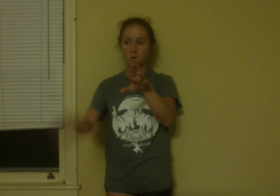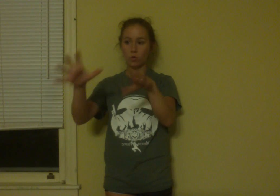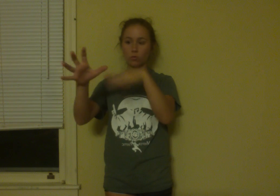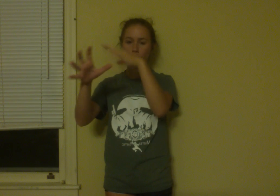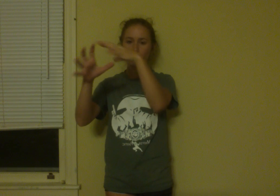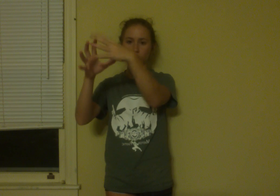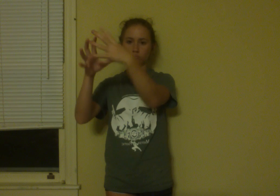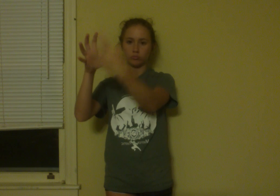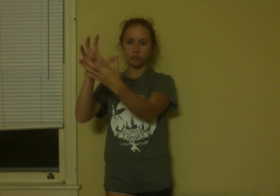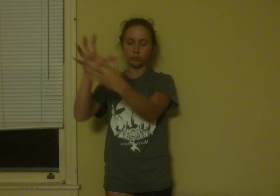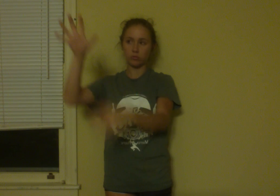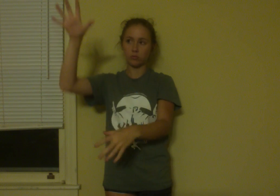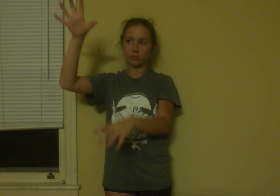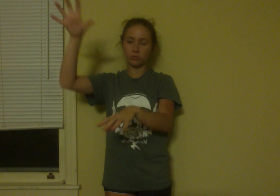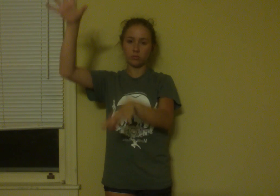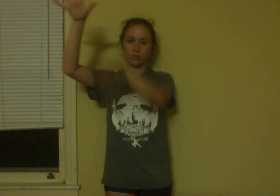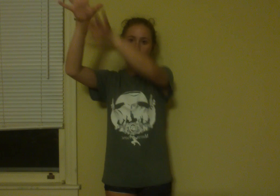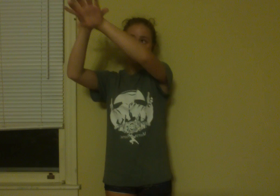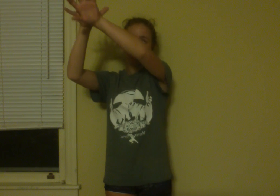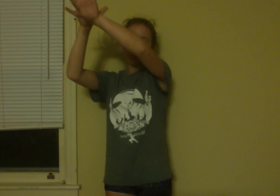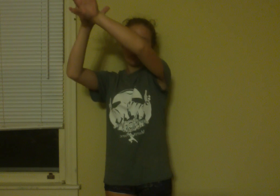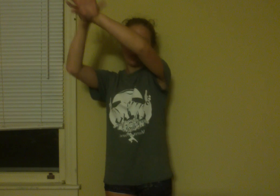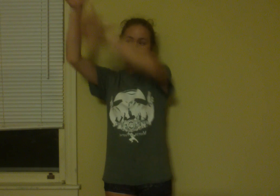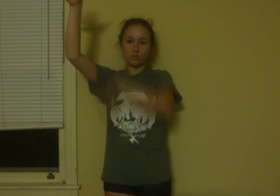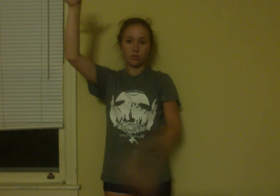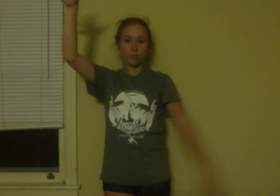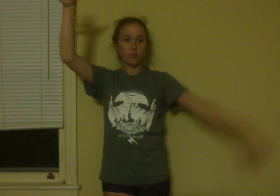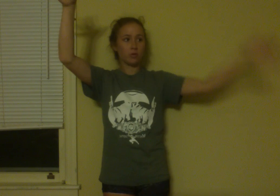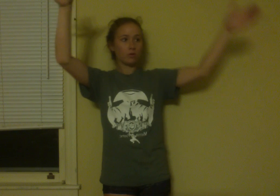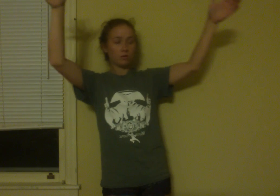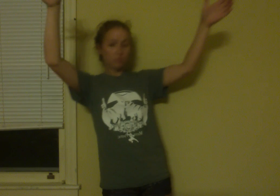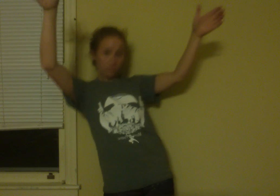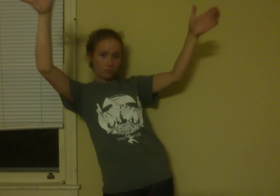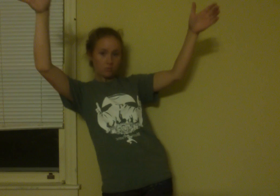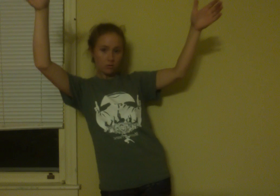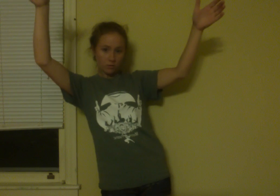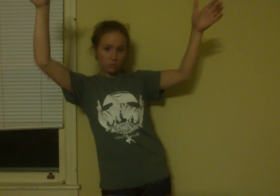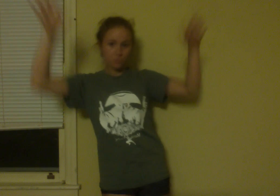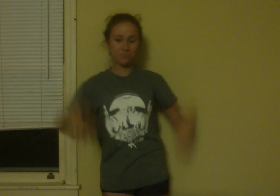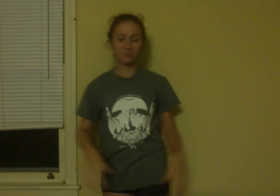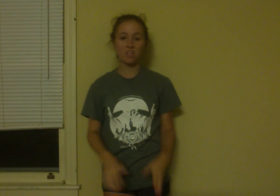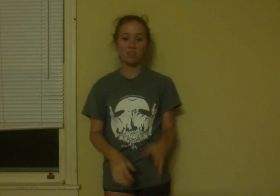It's so stretched out, and you have to be kind of fresh. It's really easy to miss it.